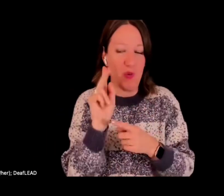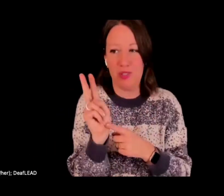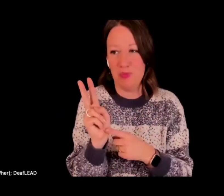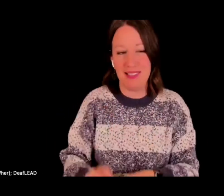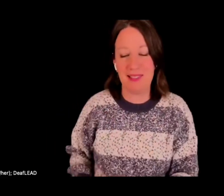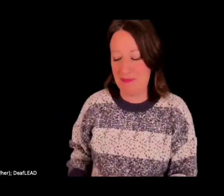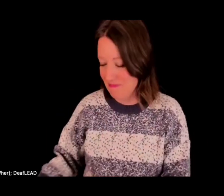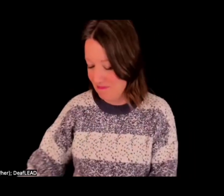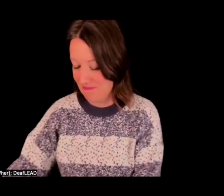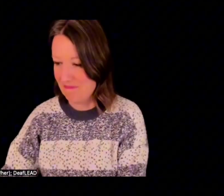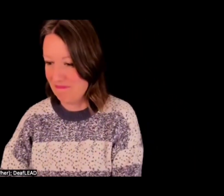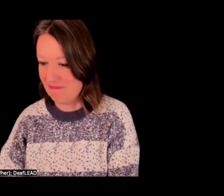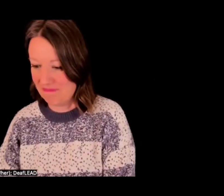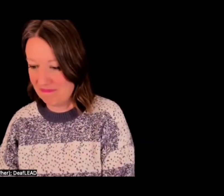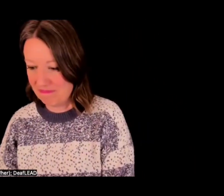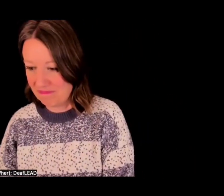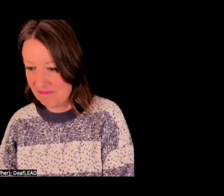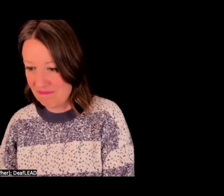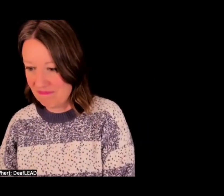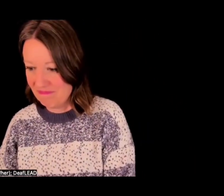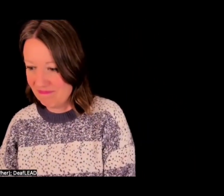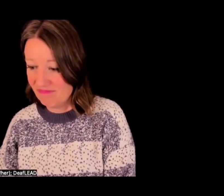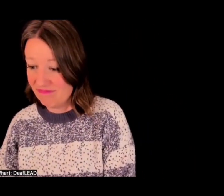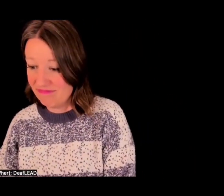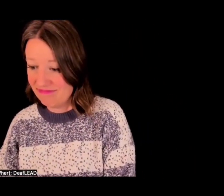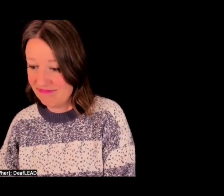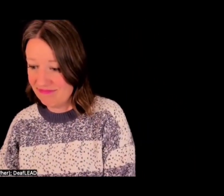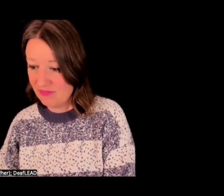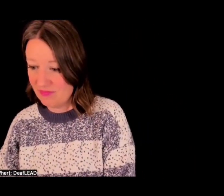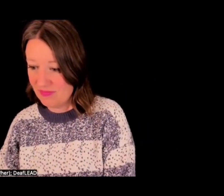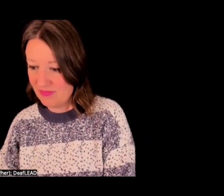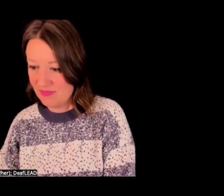unquote home? So I'll set the timer again for 2 minutes.